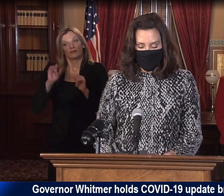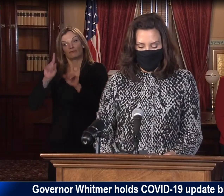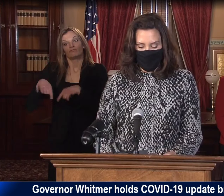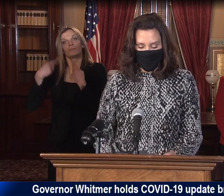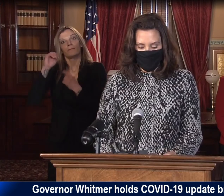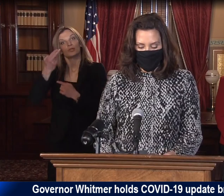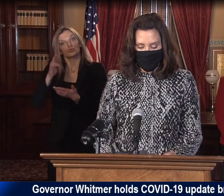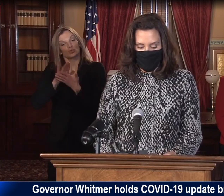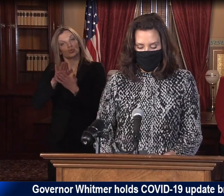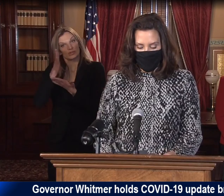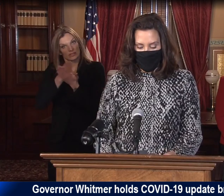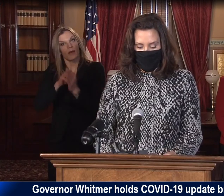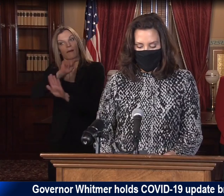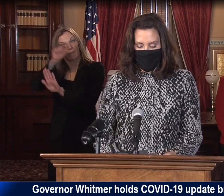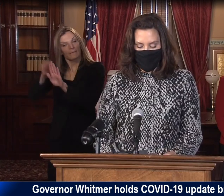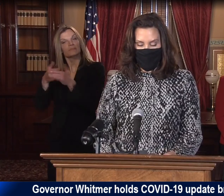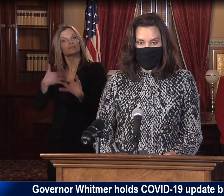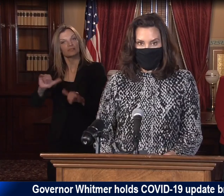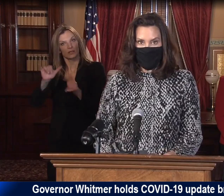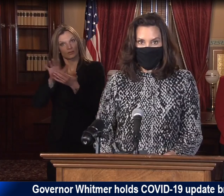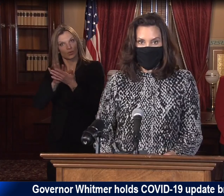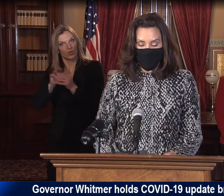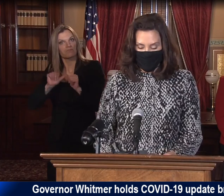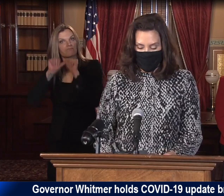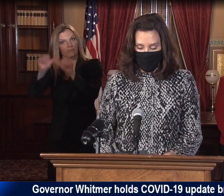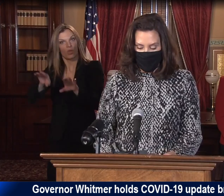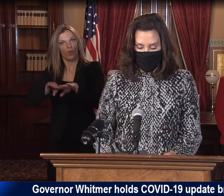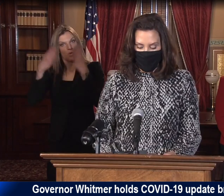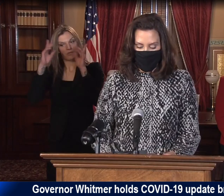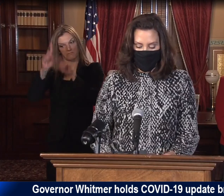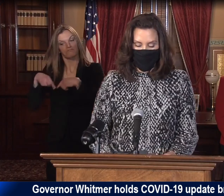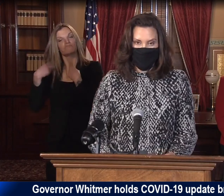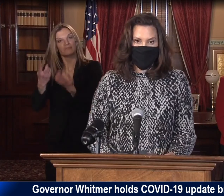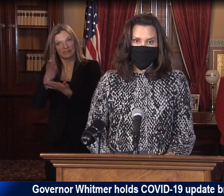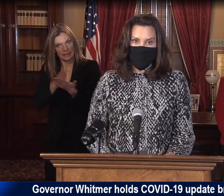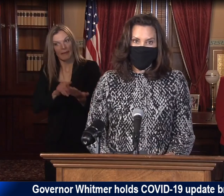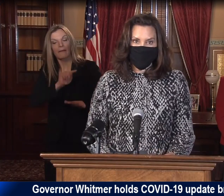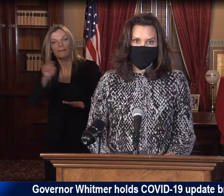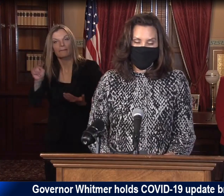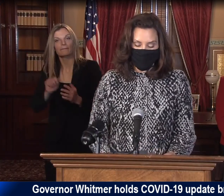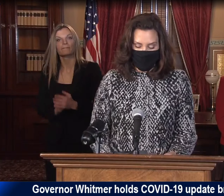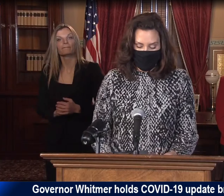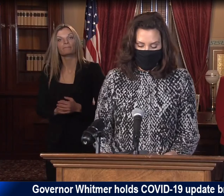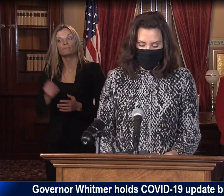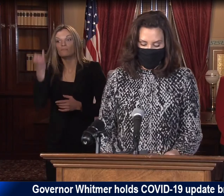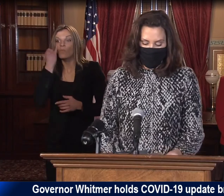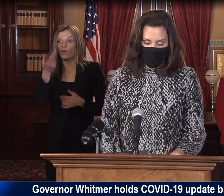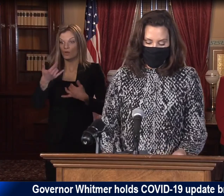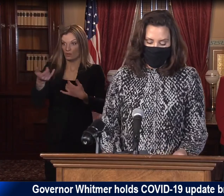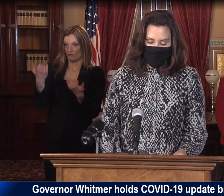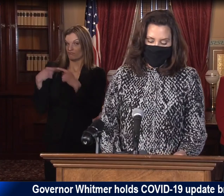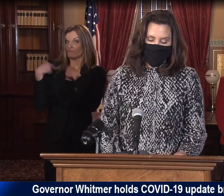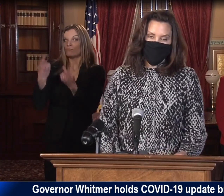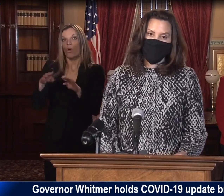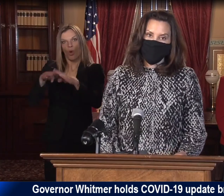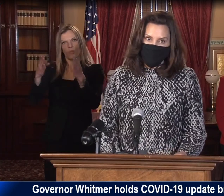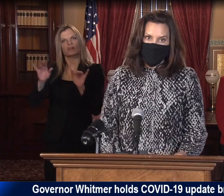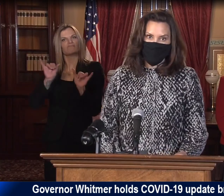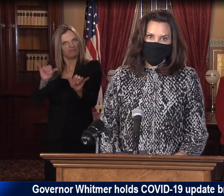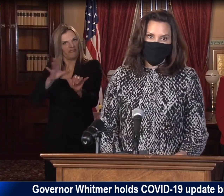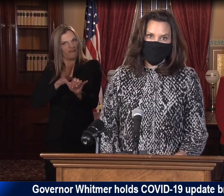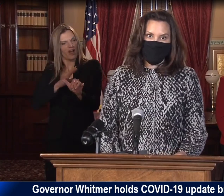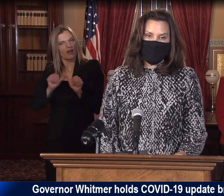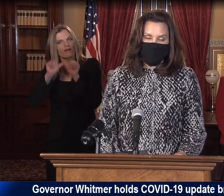for face-to-face instruction since the beginning of the school year. They should not stop now. These schools